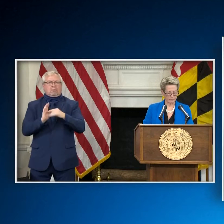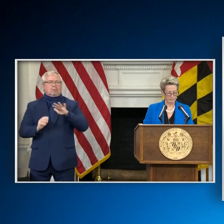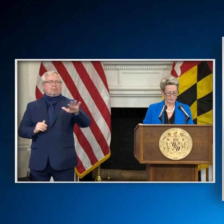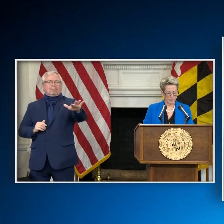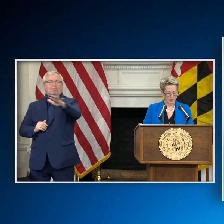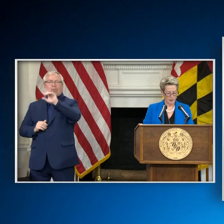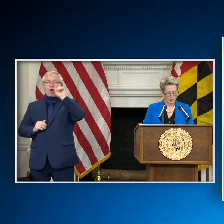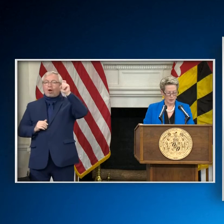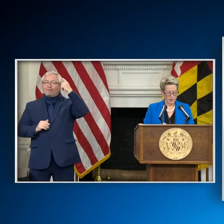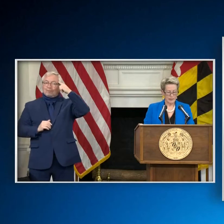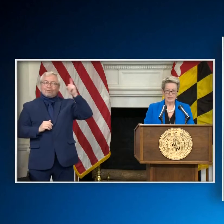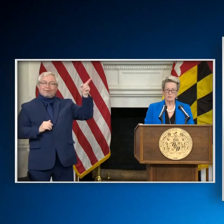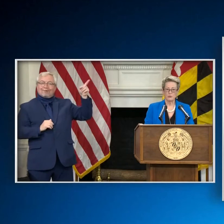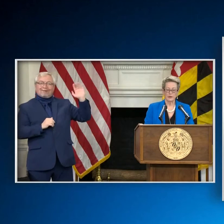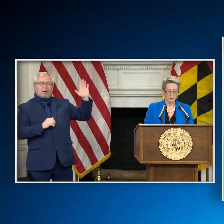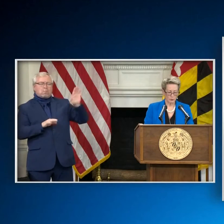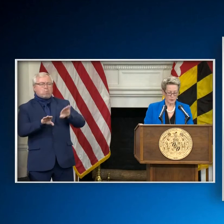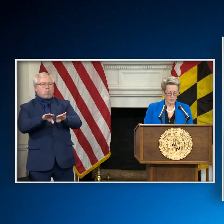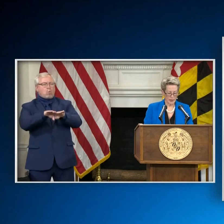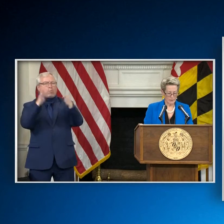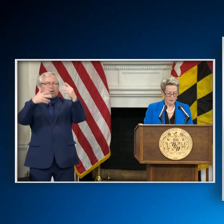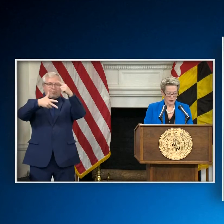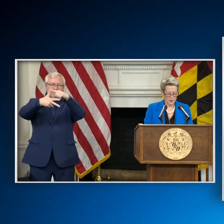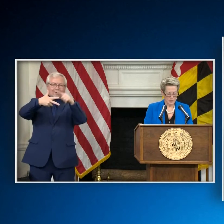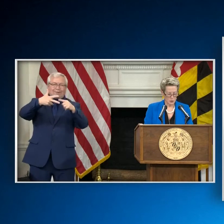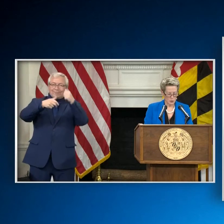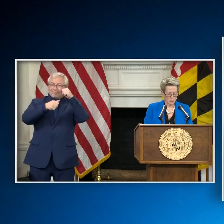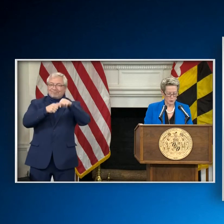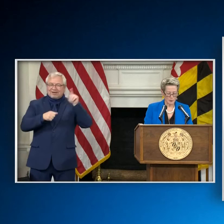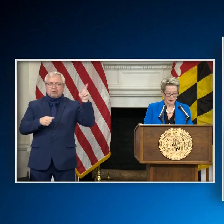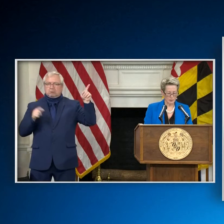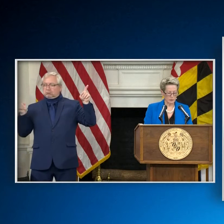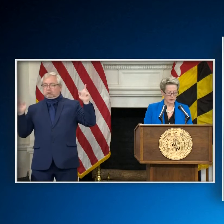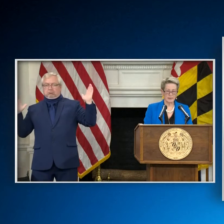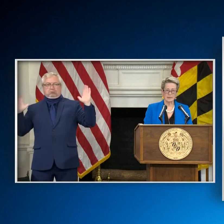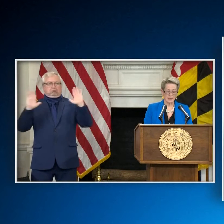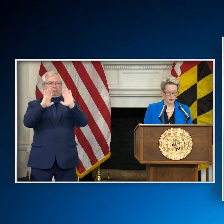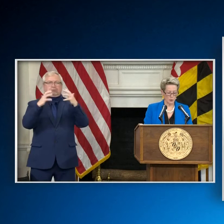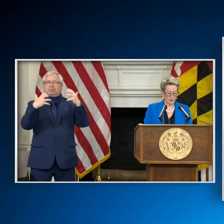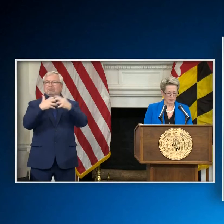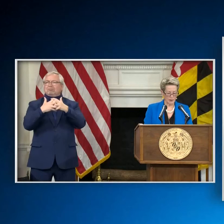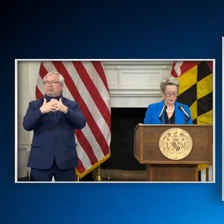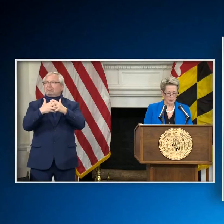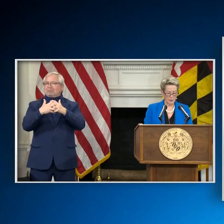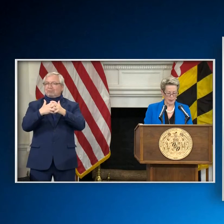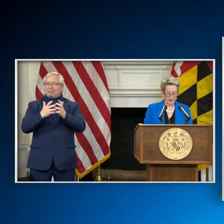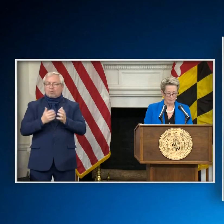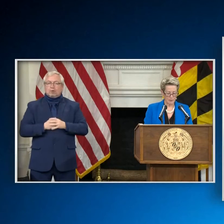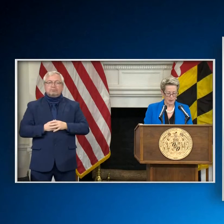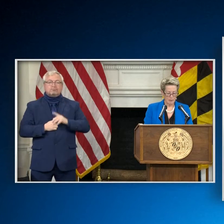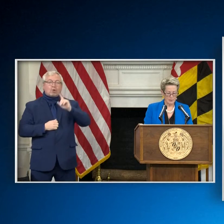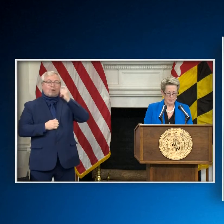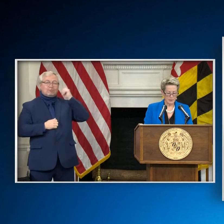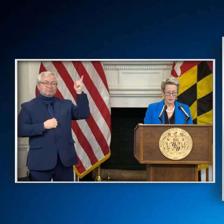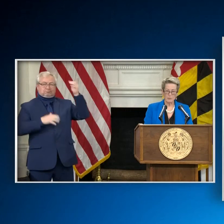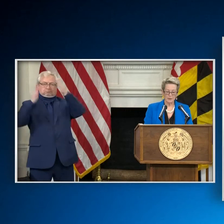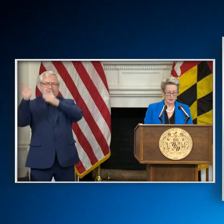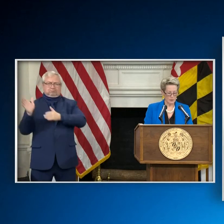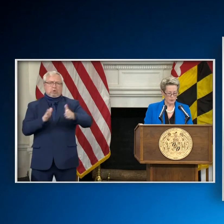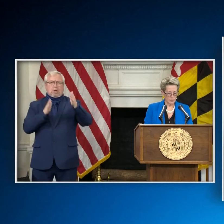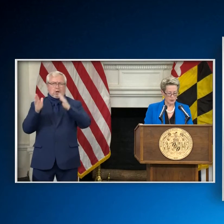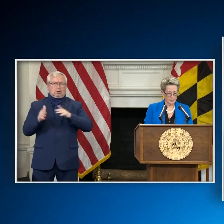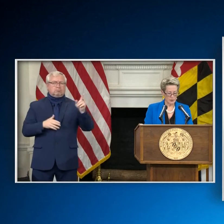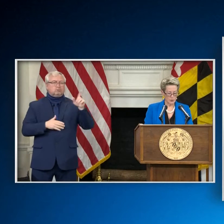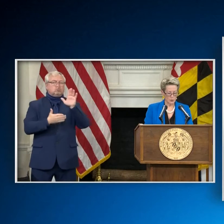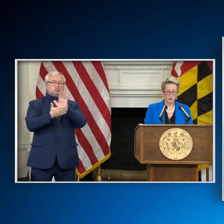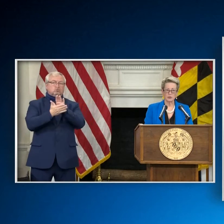Plan. At this point, we do not envision that schools would be included in Stage 1 of the Governor's plan, but different methods